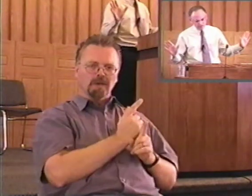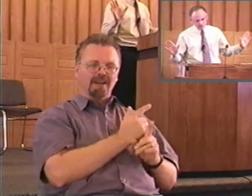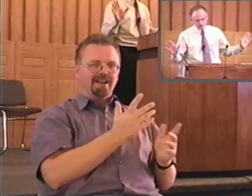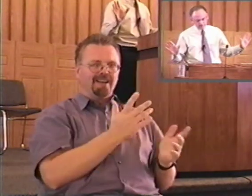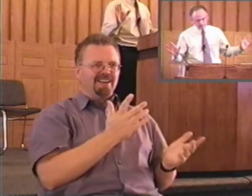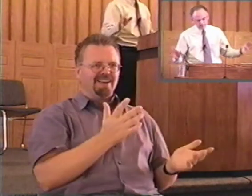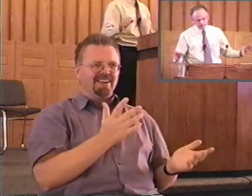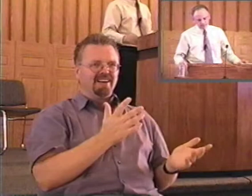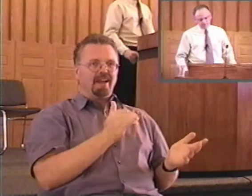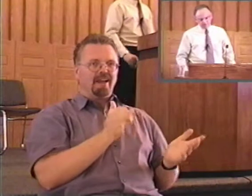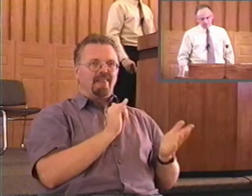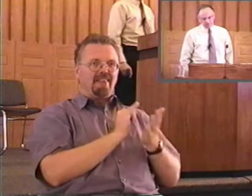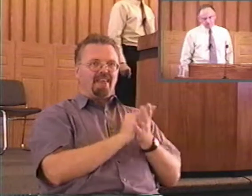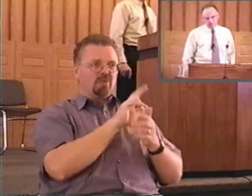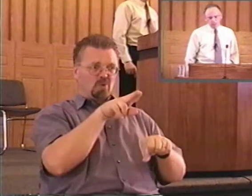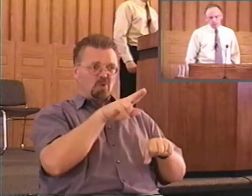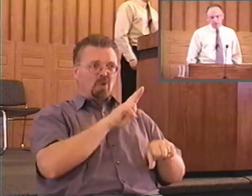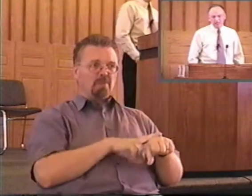common.